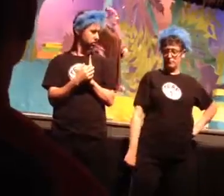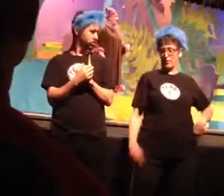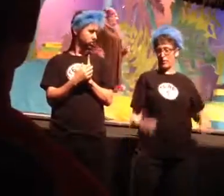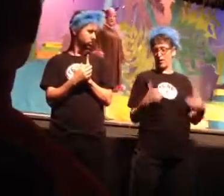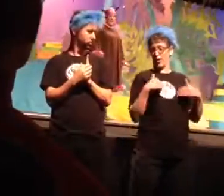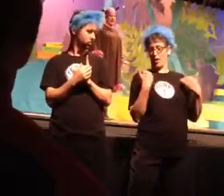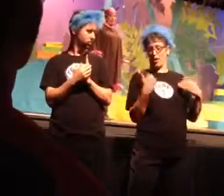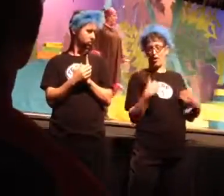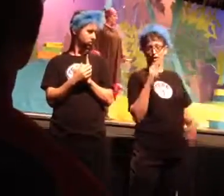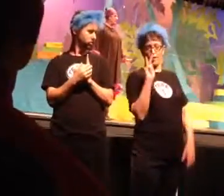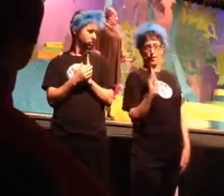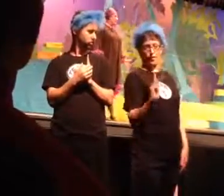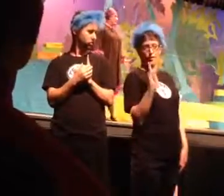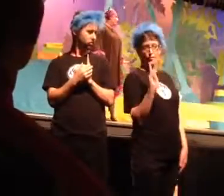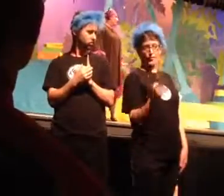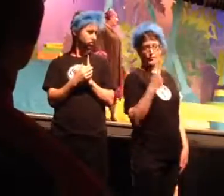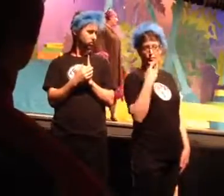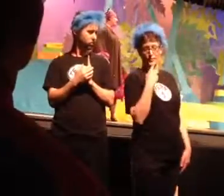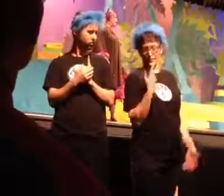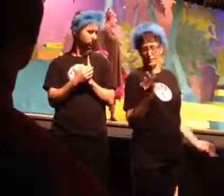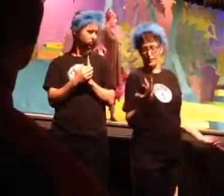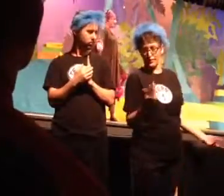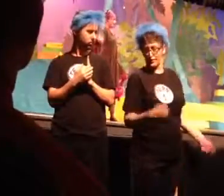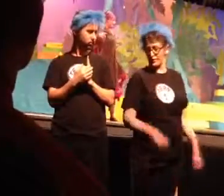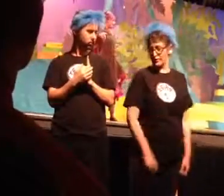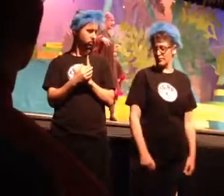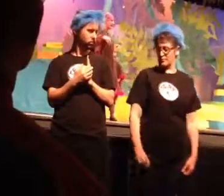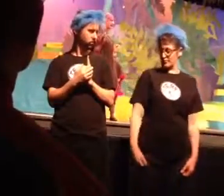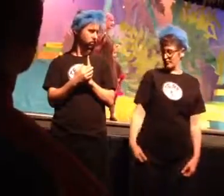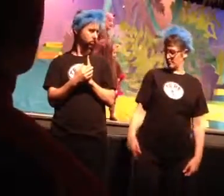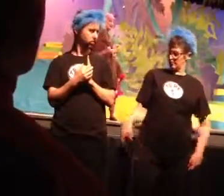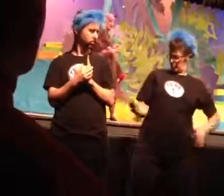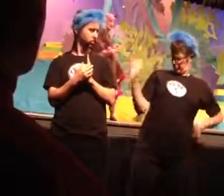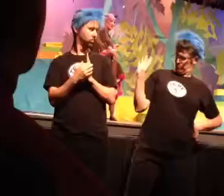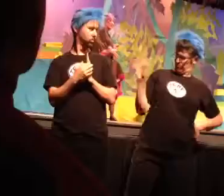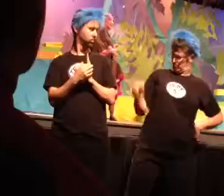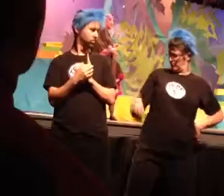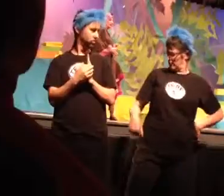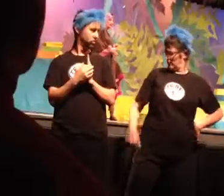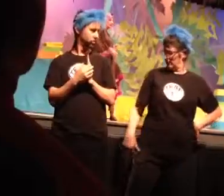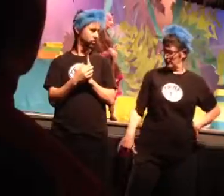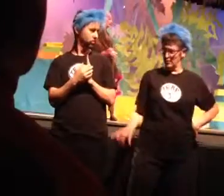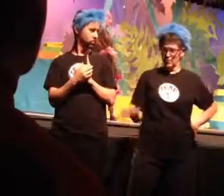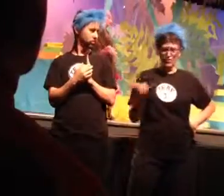And the young kangaroo of the land Hump the voice!